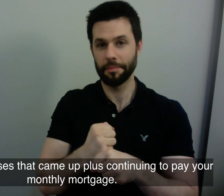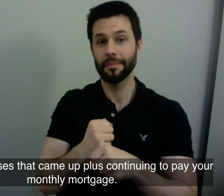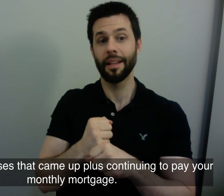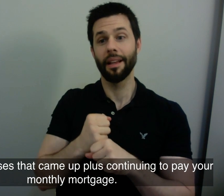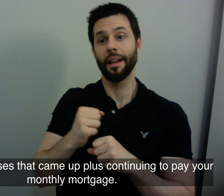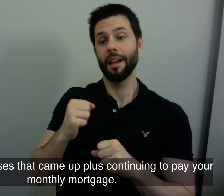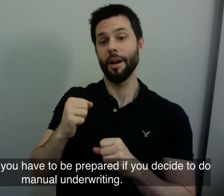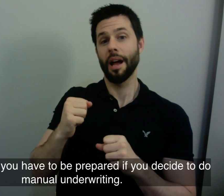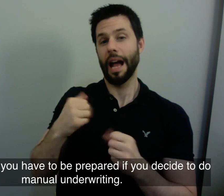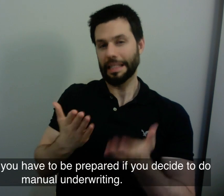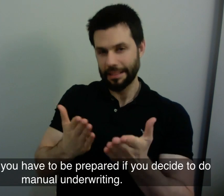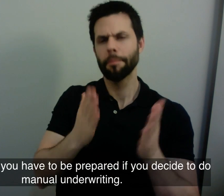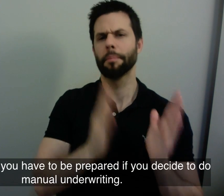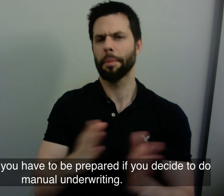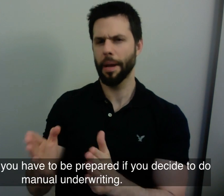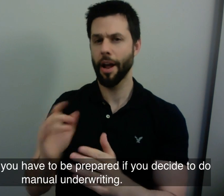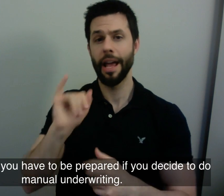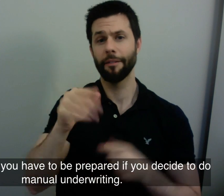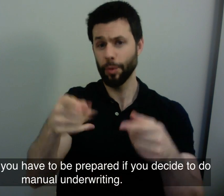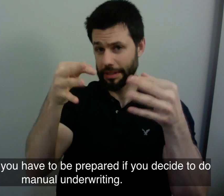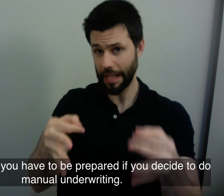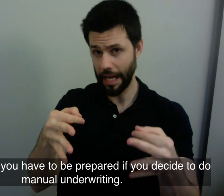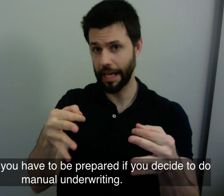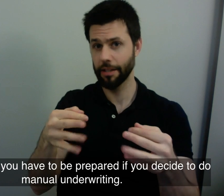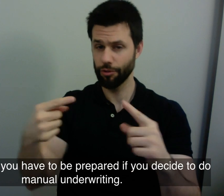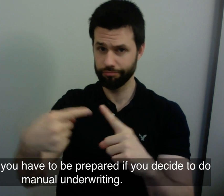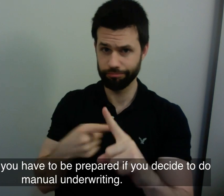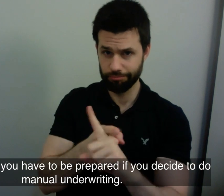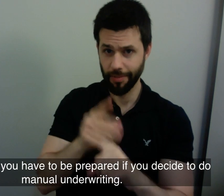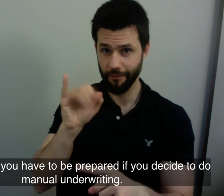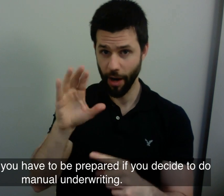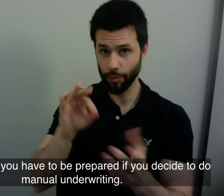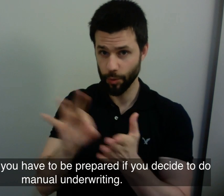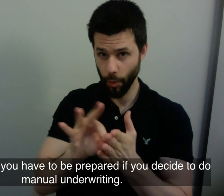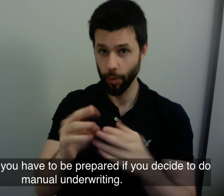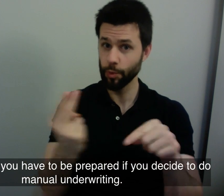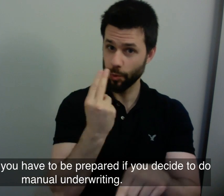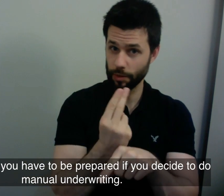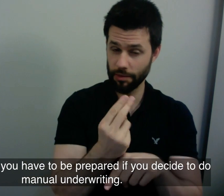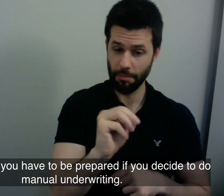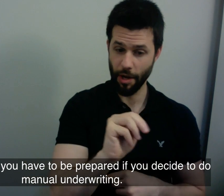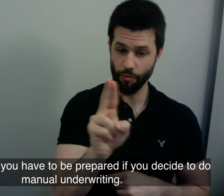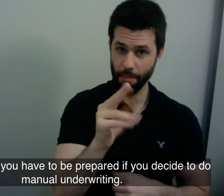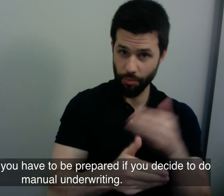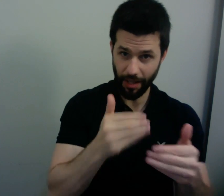monthly mortgage. So in the end, you have to be prepared if you decide to do manual